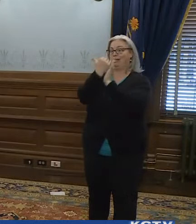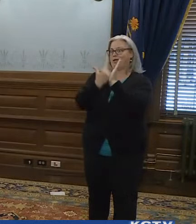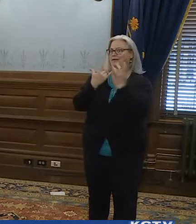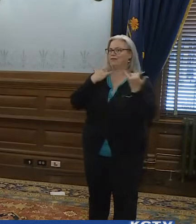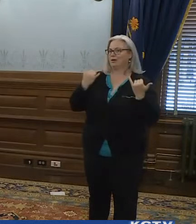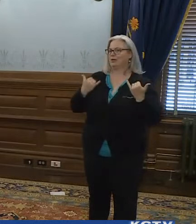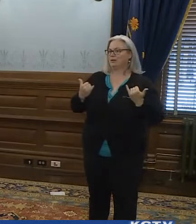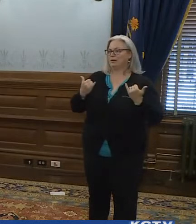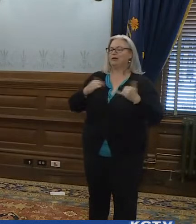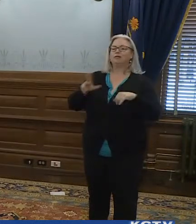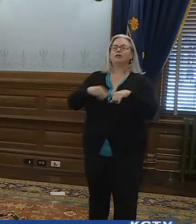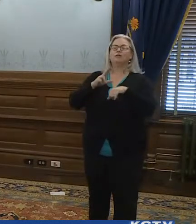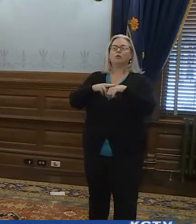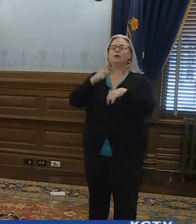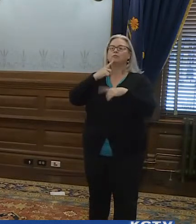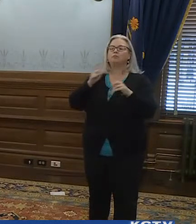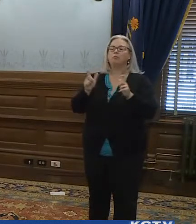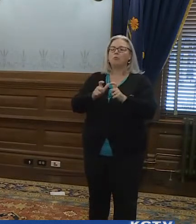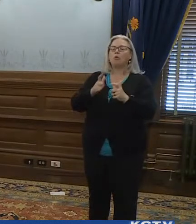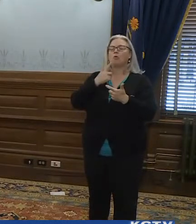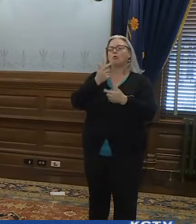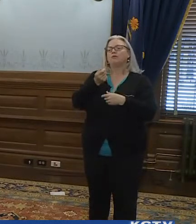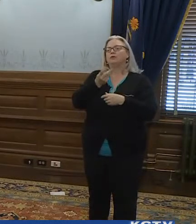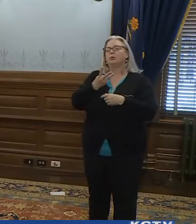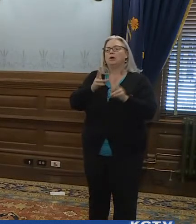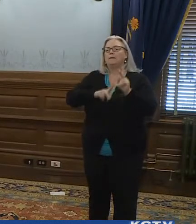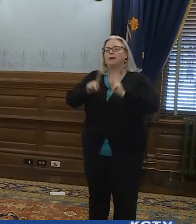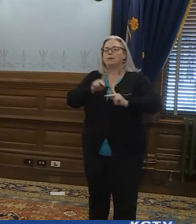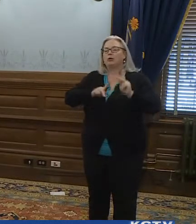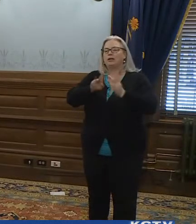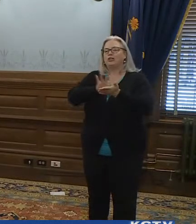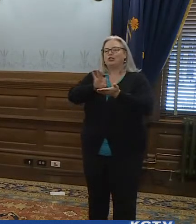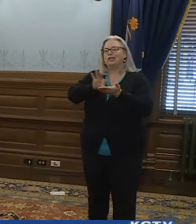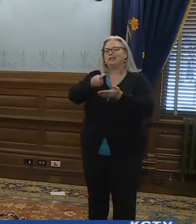of course, that in a small or low population county,